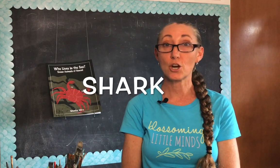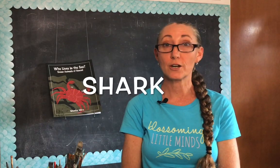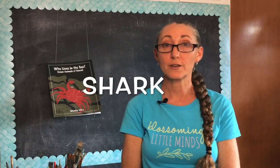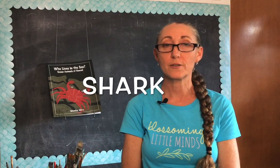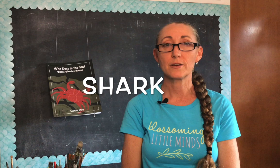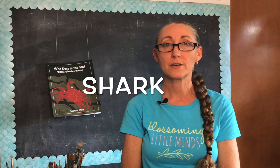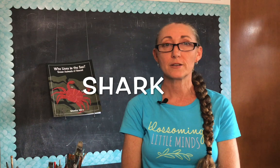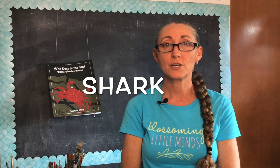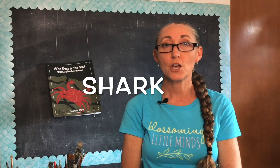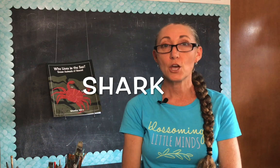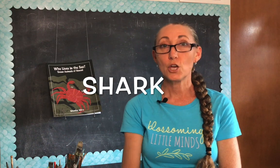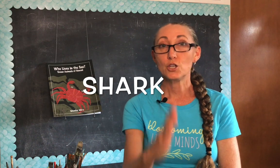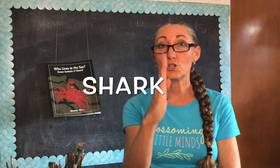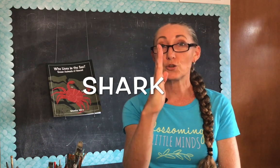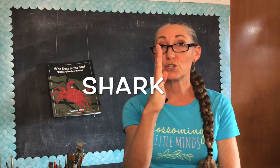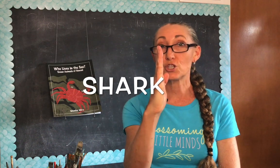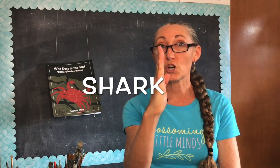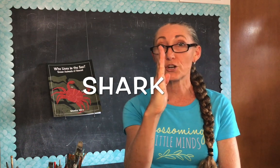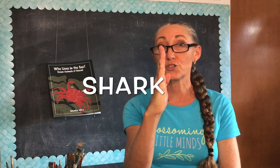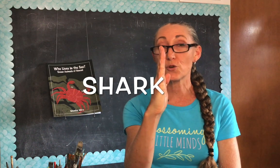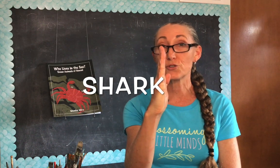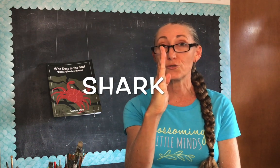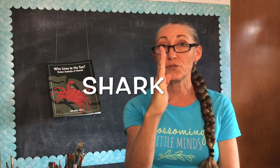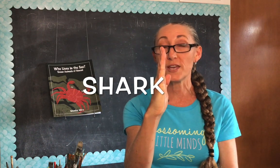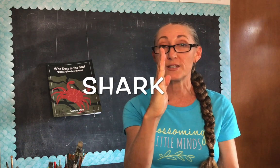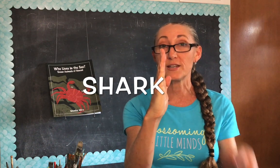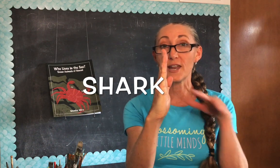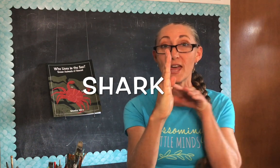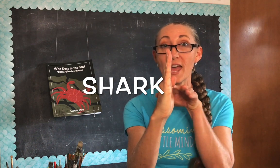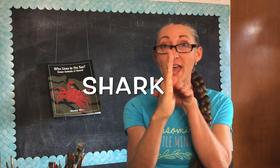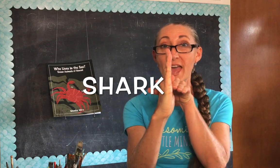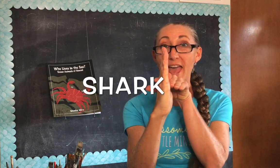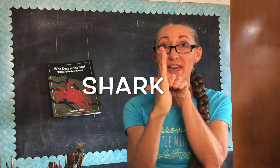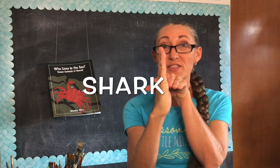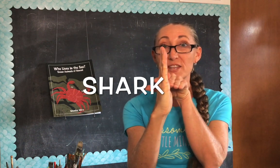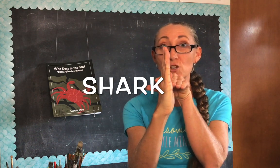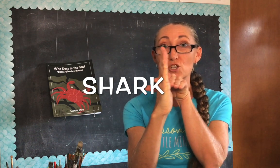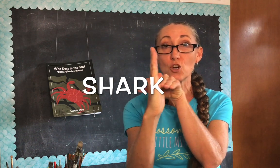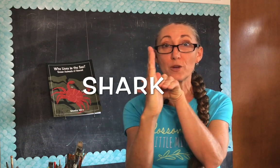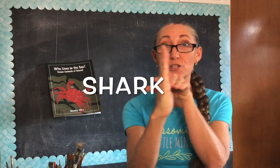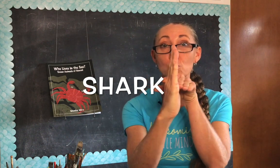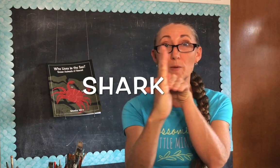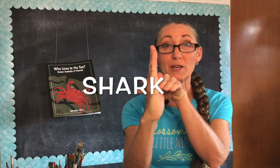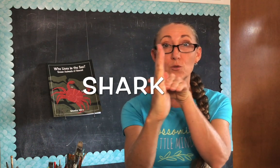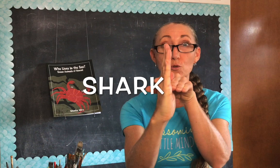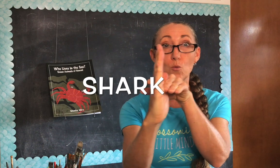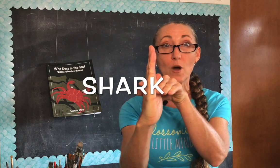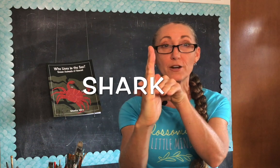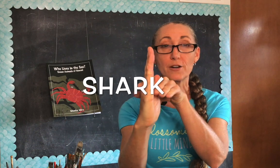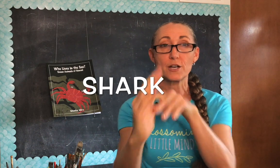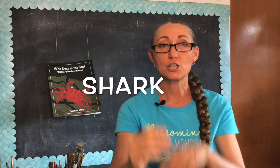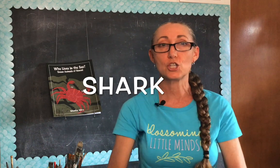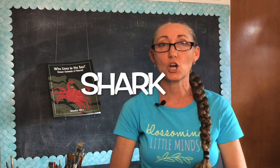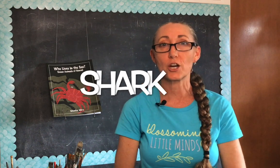Shark. You show the shark's dorsal fin and then you show it swimming through the water. Shark.